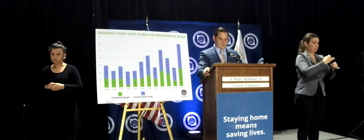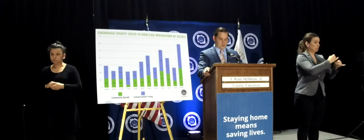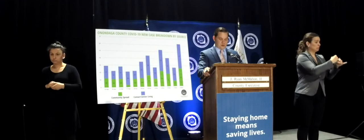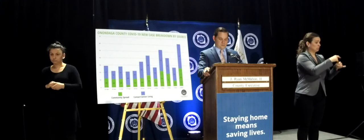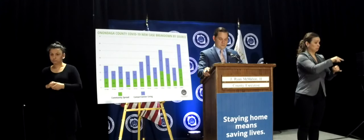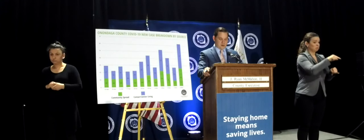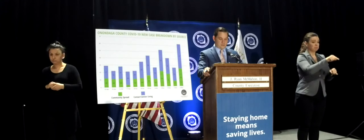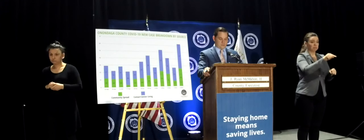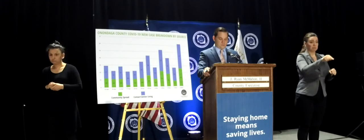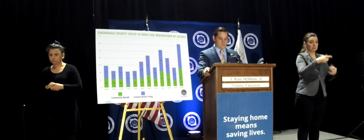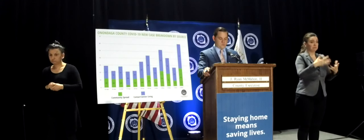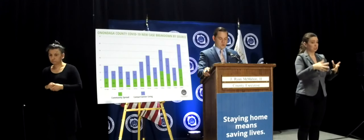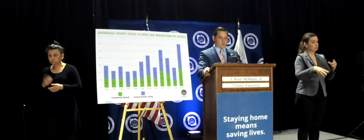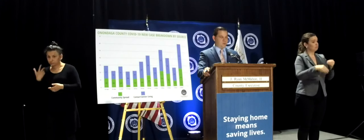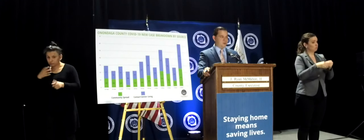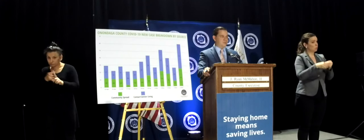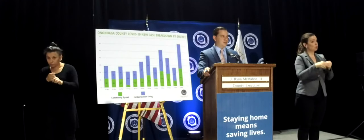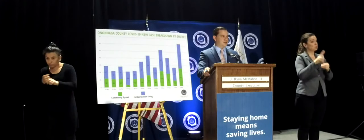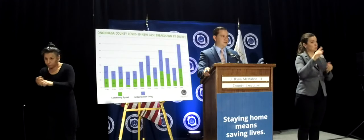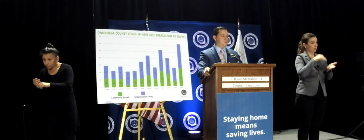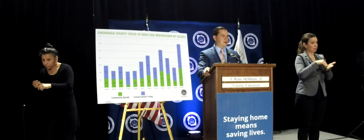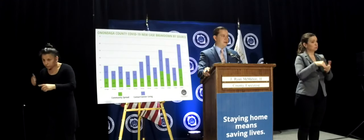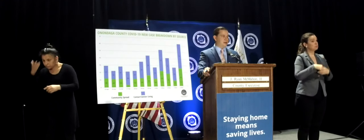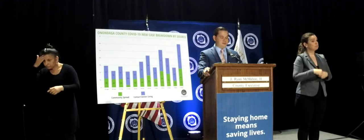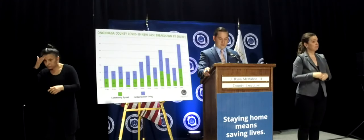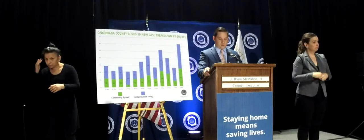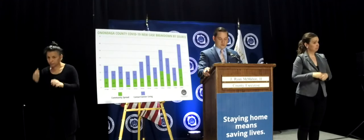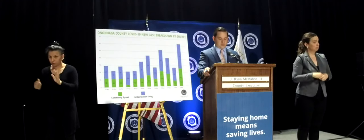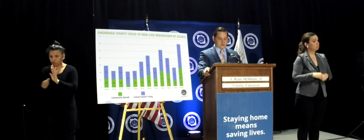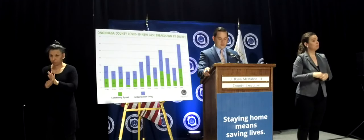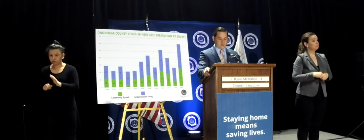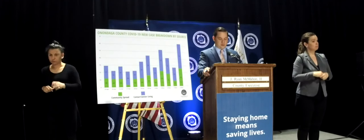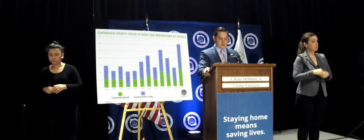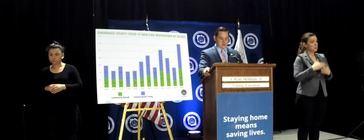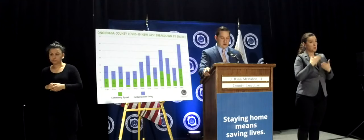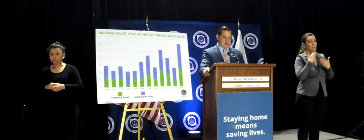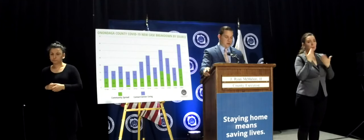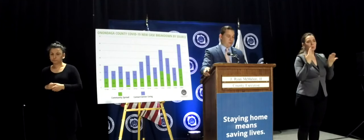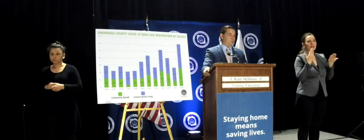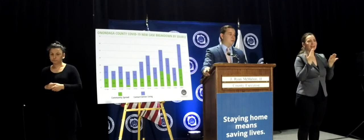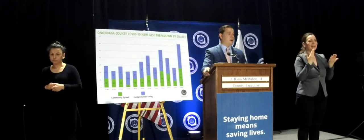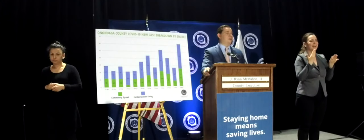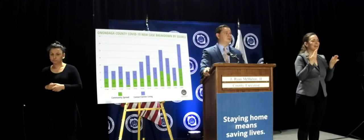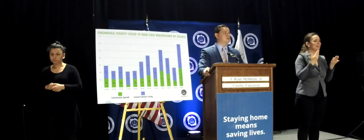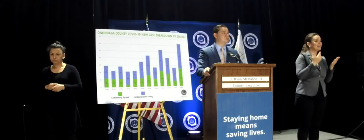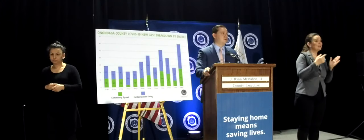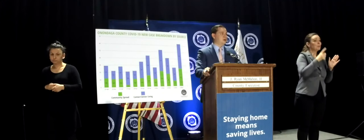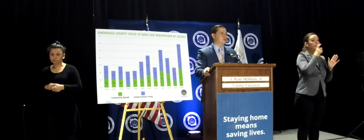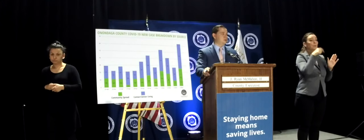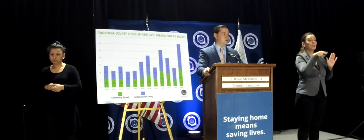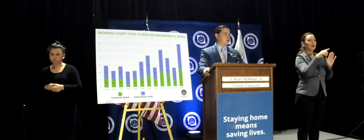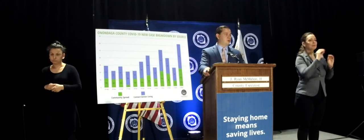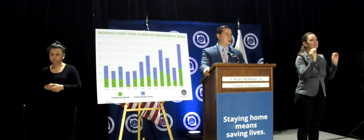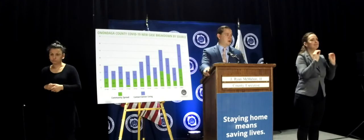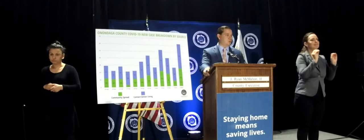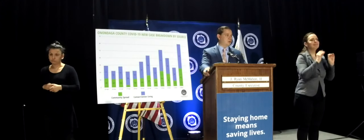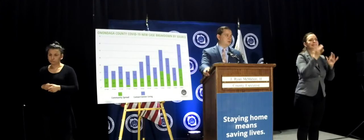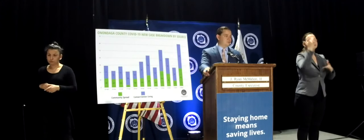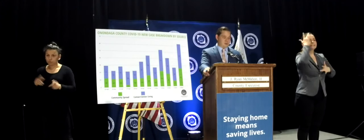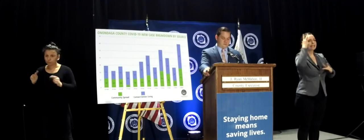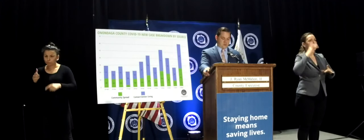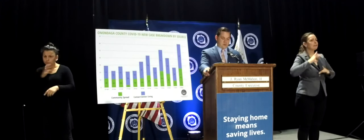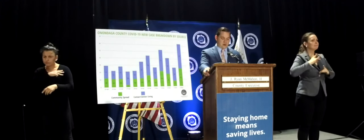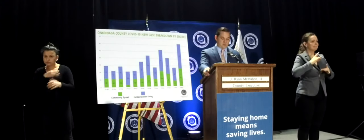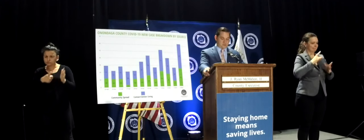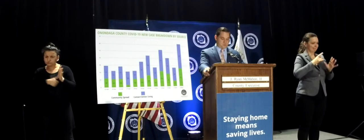proactive. I don't know the updated asymptomatic. I asked that question today. I know there've been positives, so we